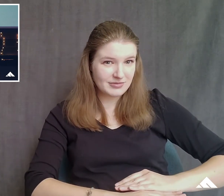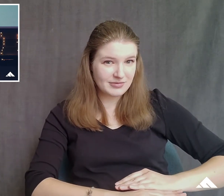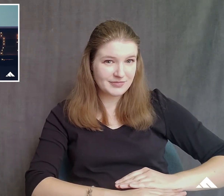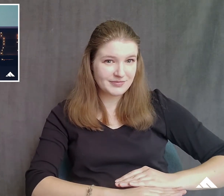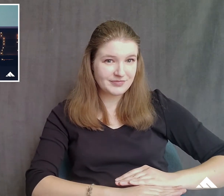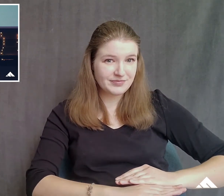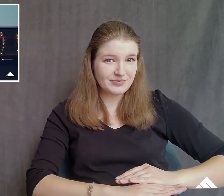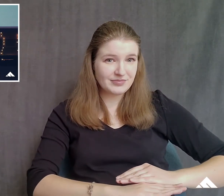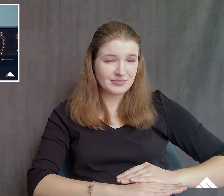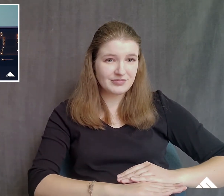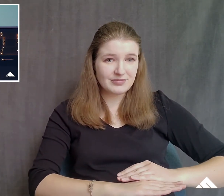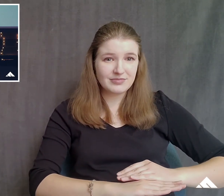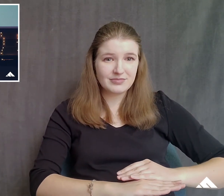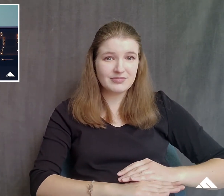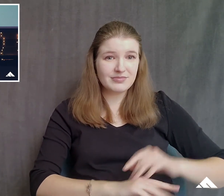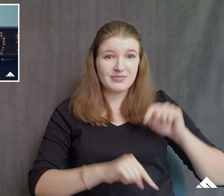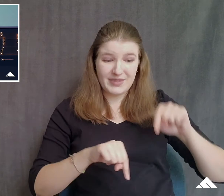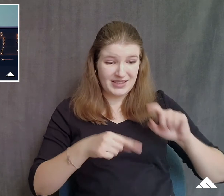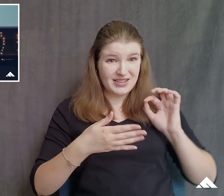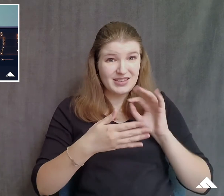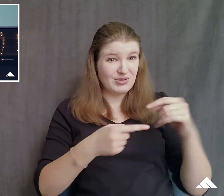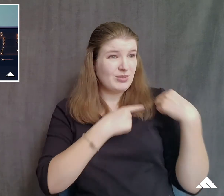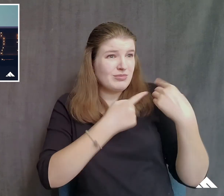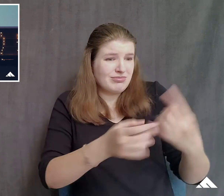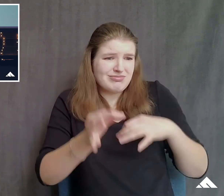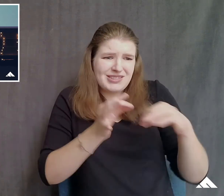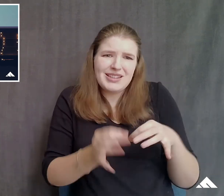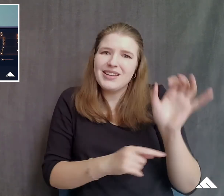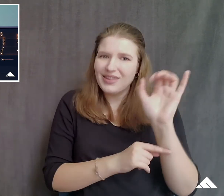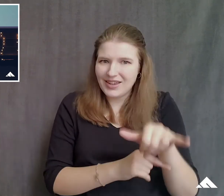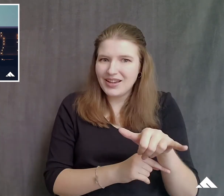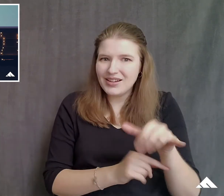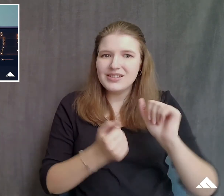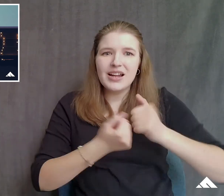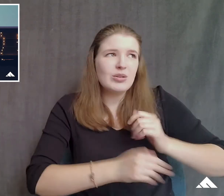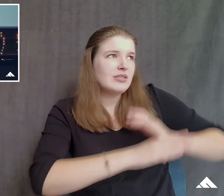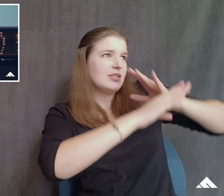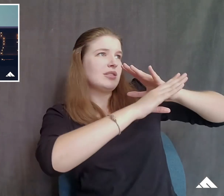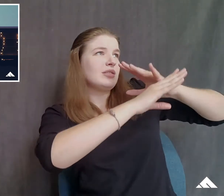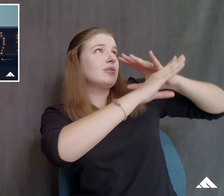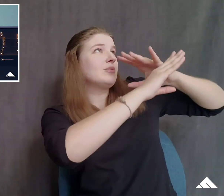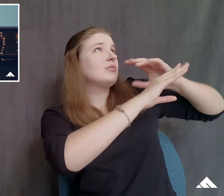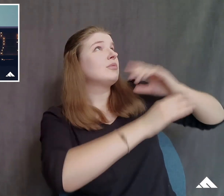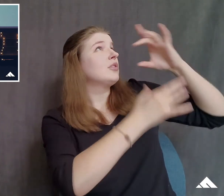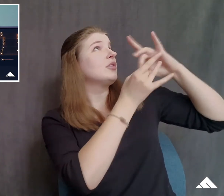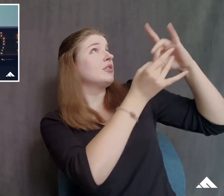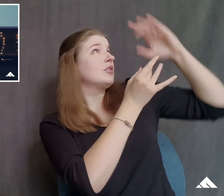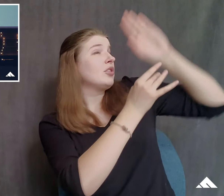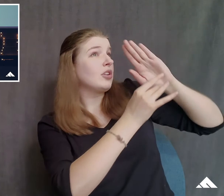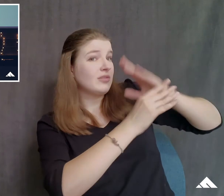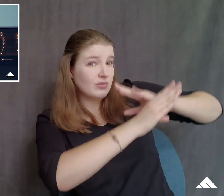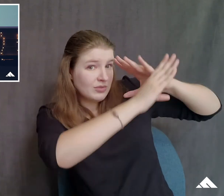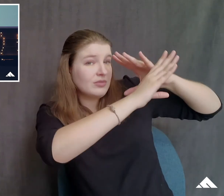This is really what we've been talking about in this series so far. We've been talking about ways to tear down the walls between us and God,